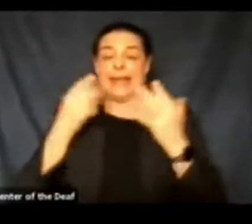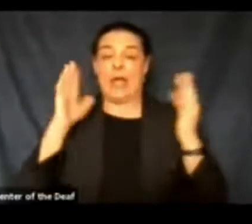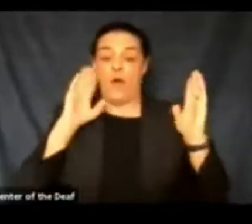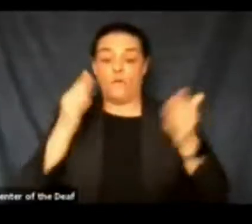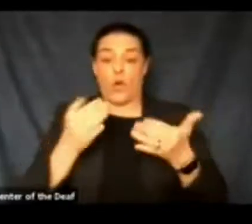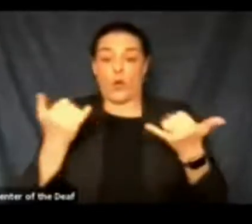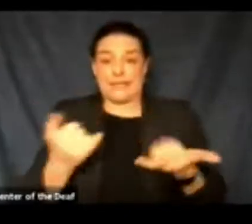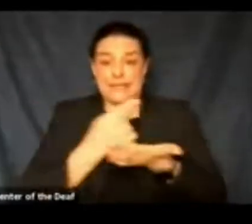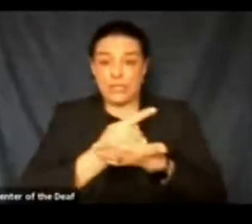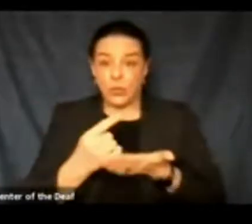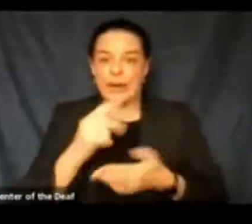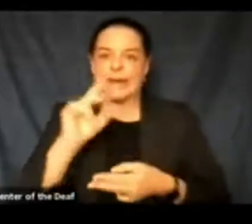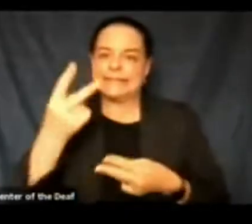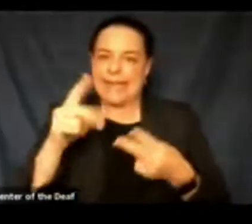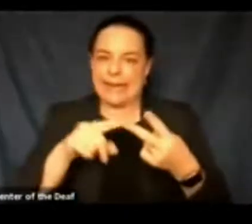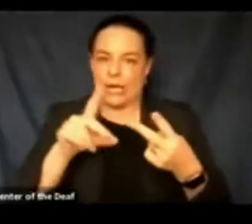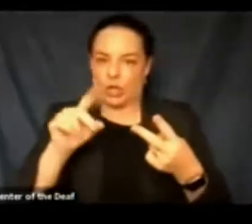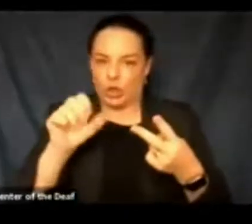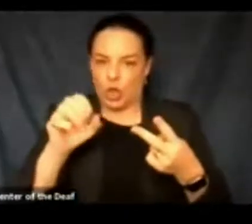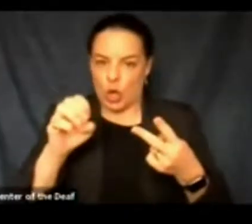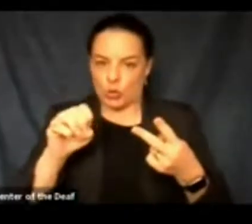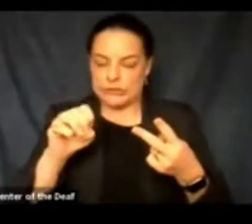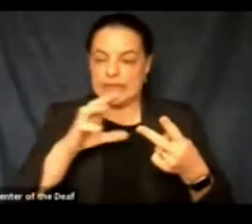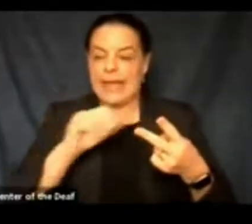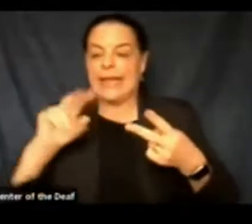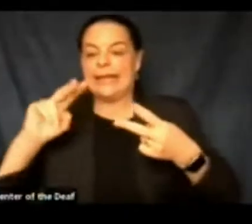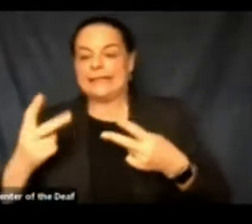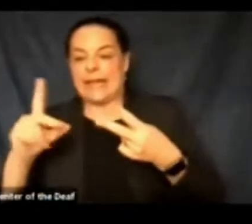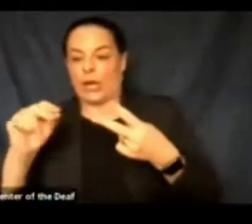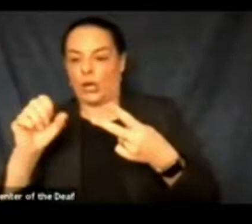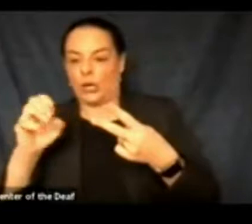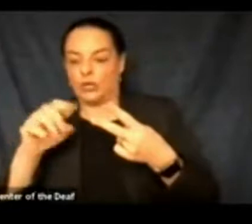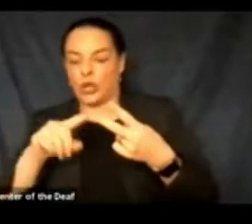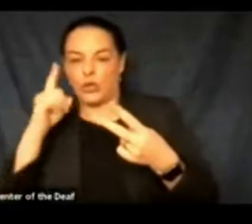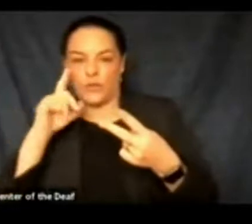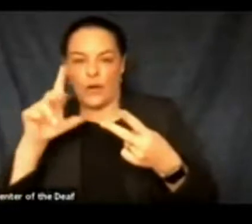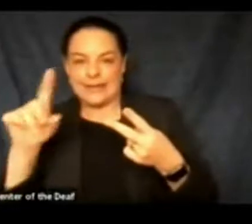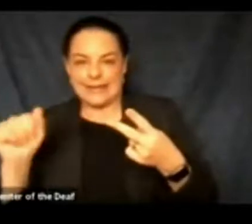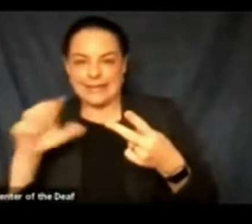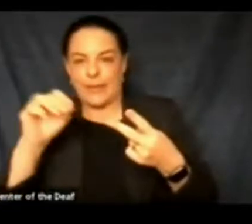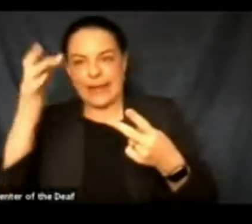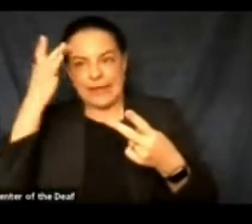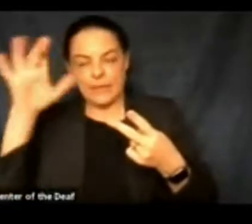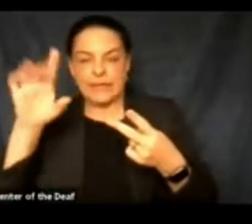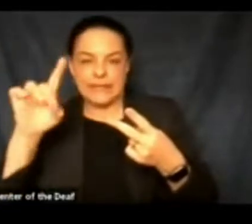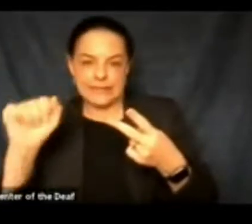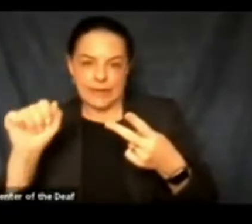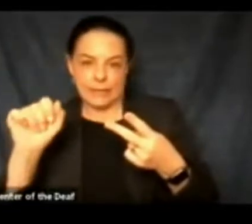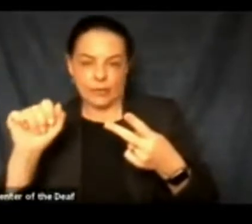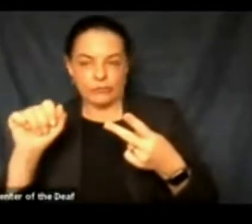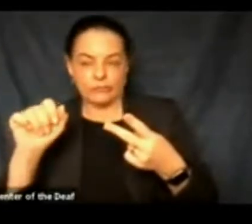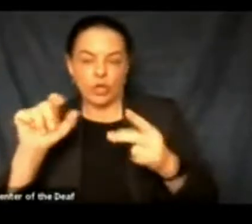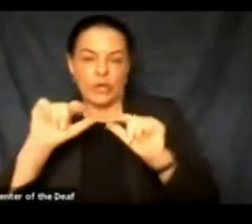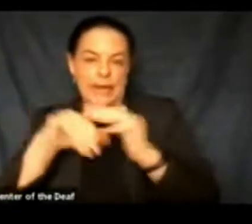this week, and then also second dose vaccines for our disabled and intellectually delayed.